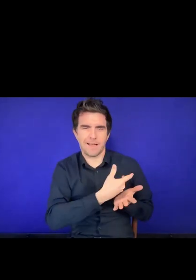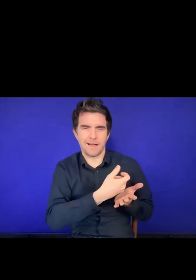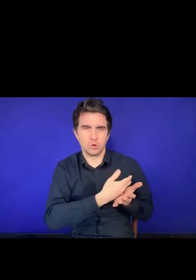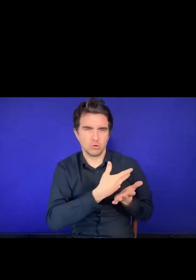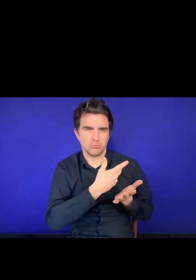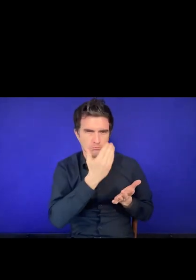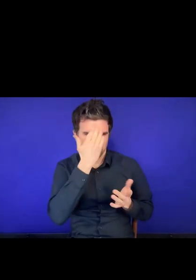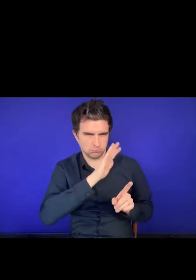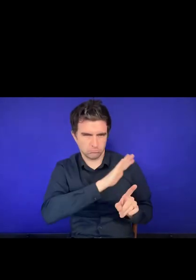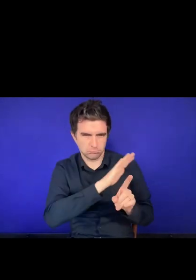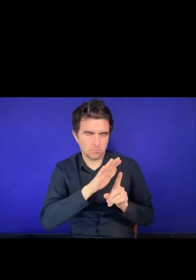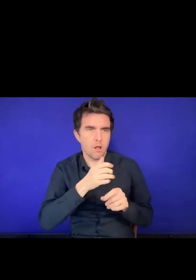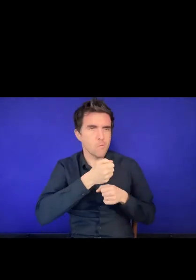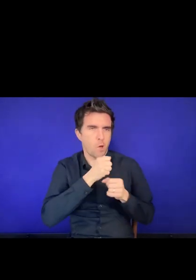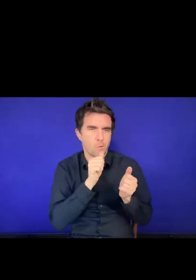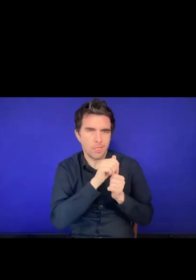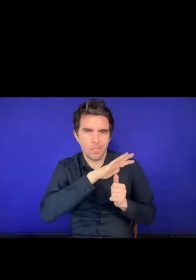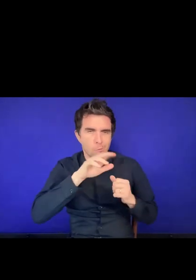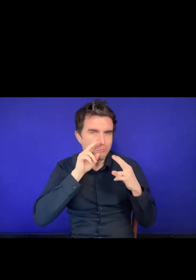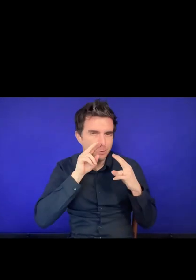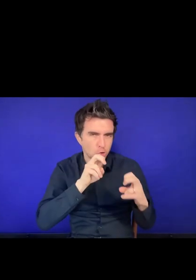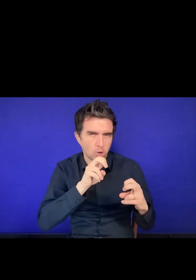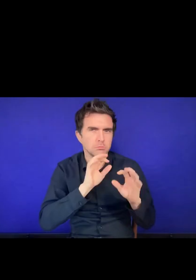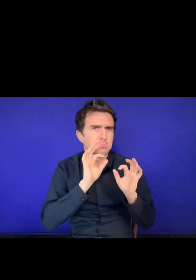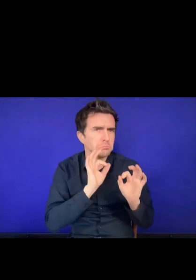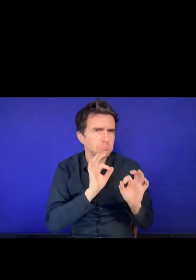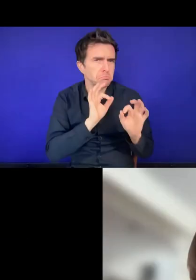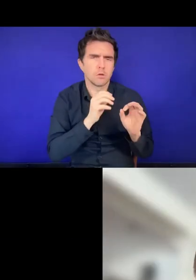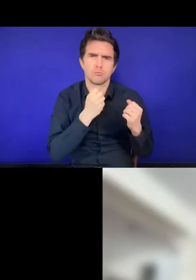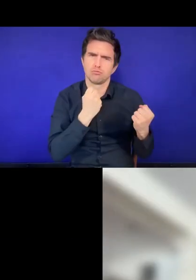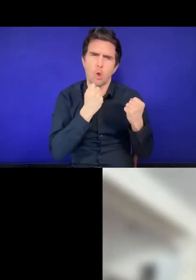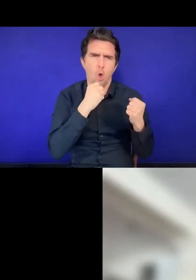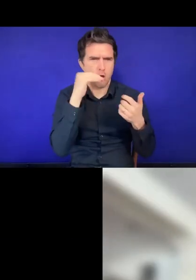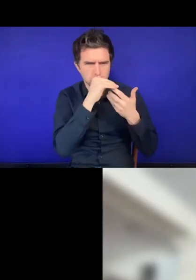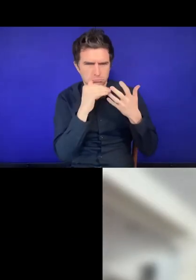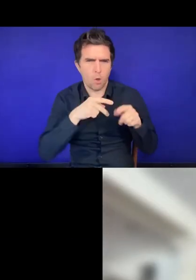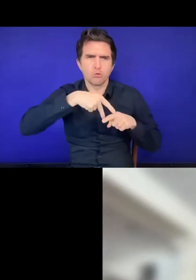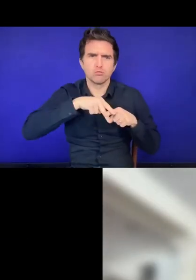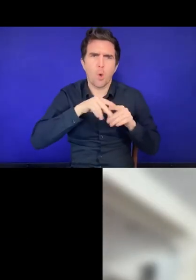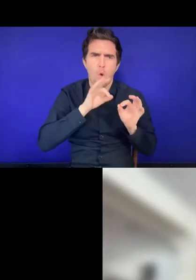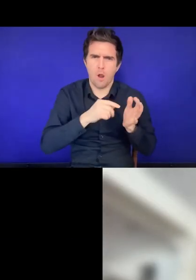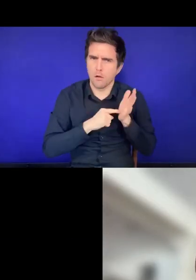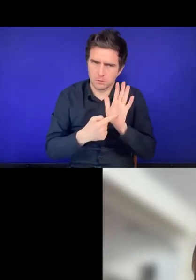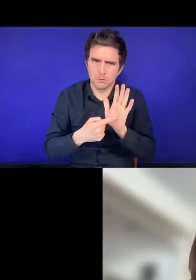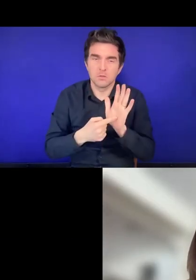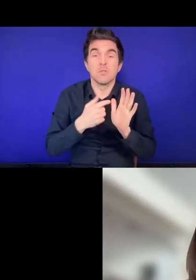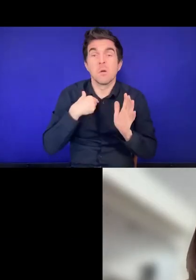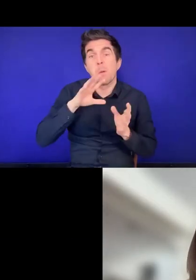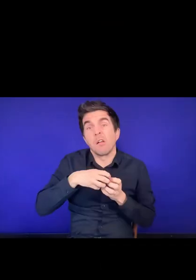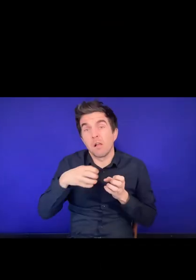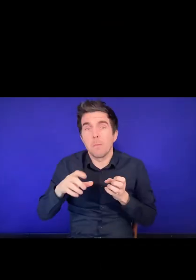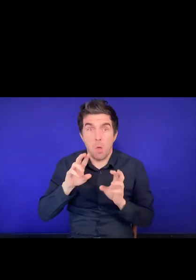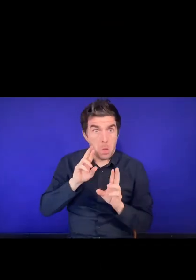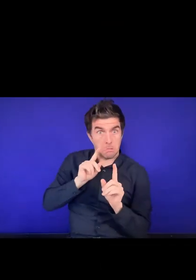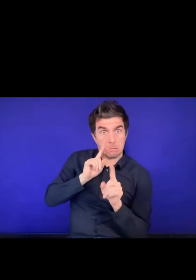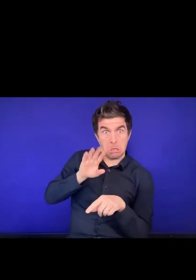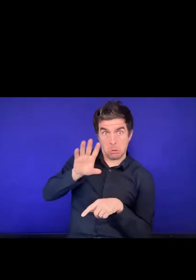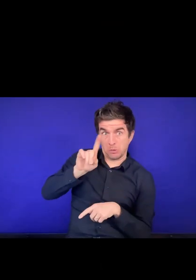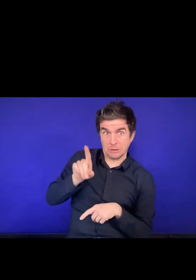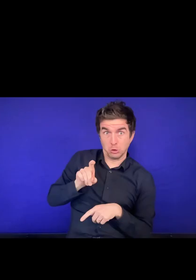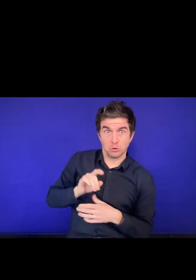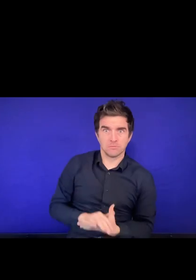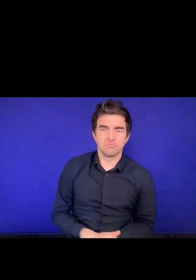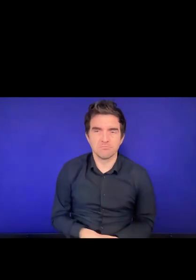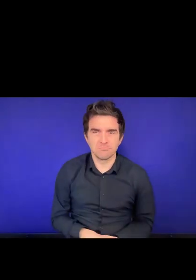that answered the question. No, that was a great answer. Elizabeth, anything you want to add to